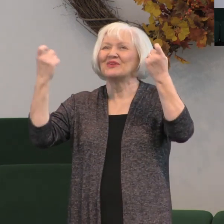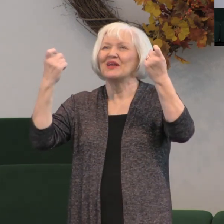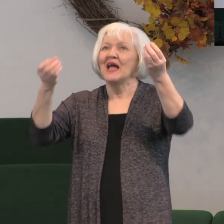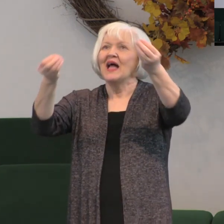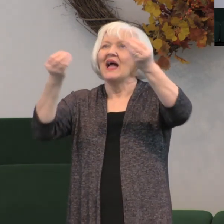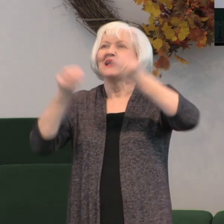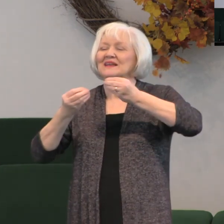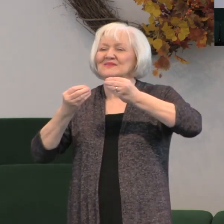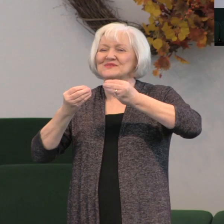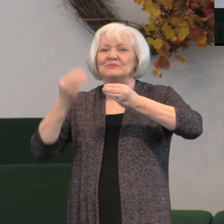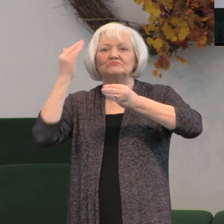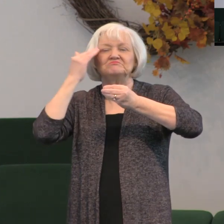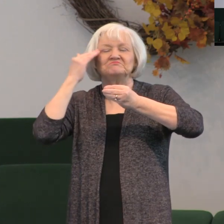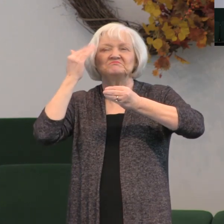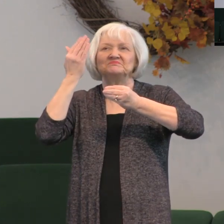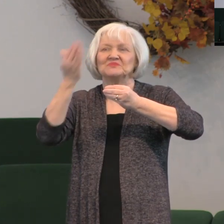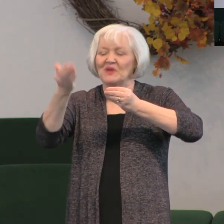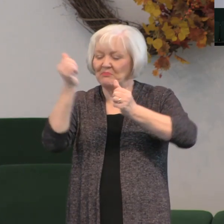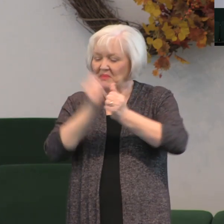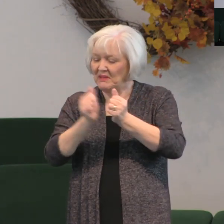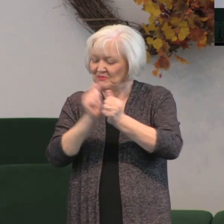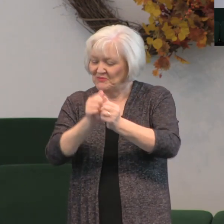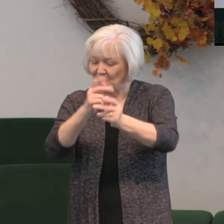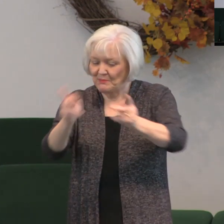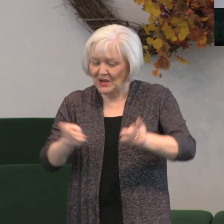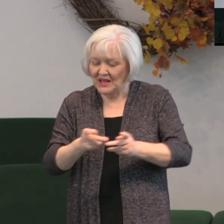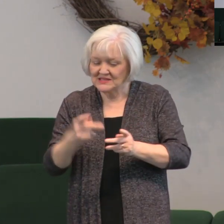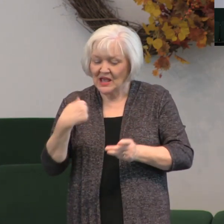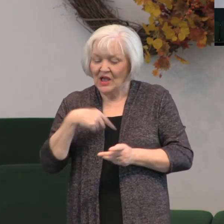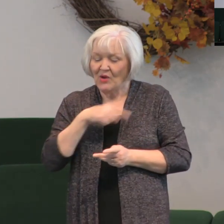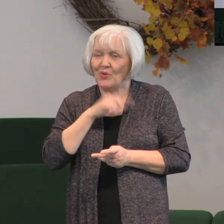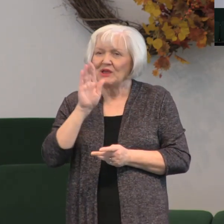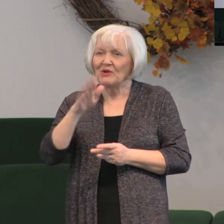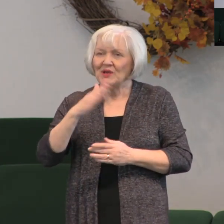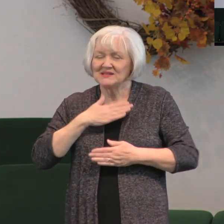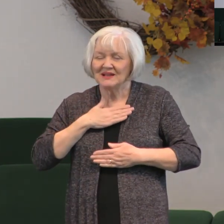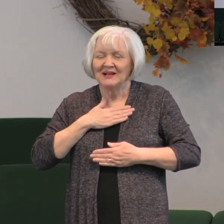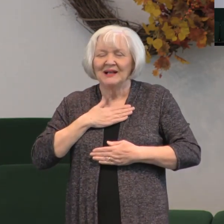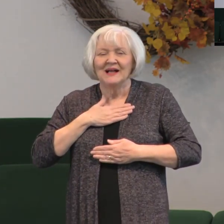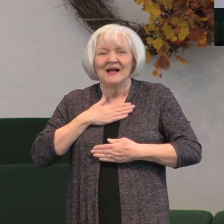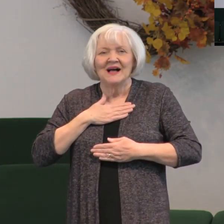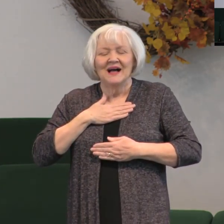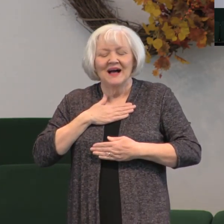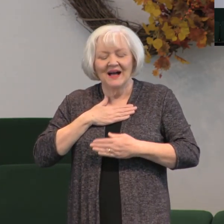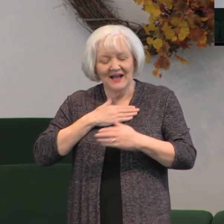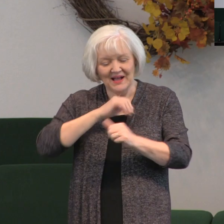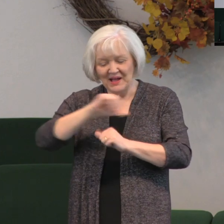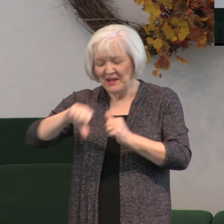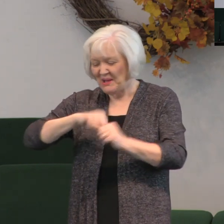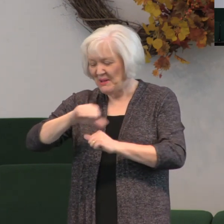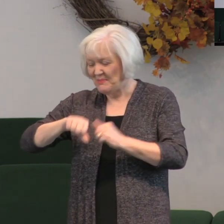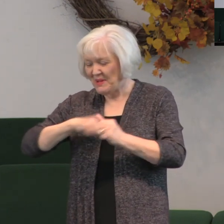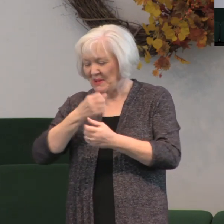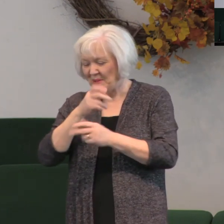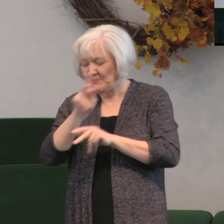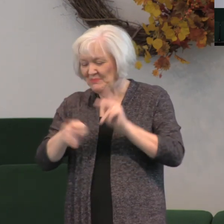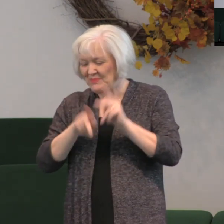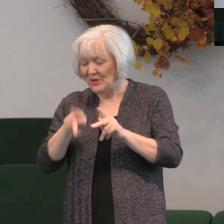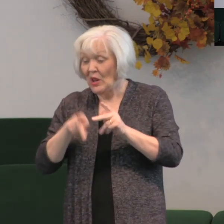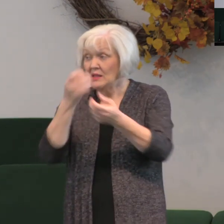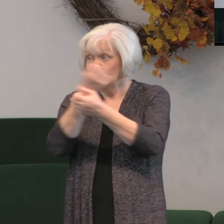knowledge of Him everywhere. For we are the aroma of Christ to God among those who are being saved and among those who are